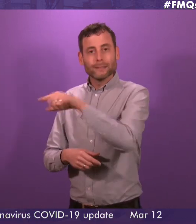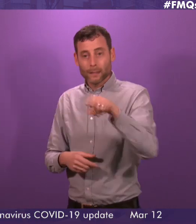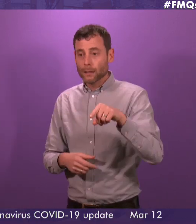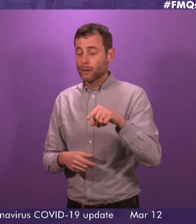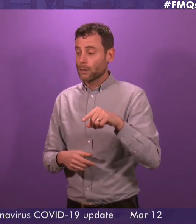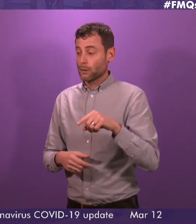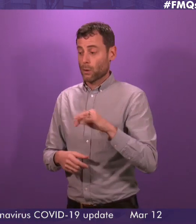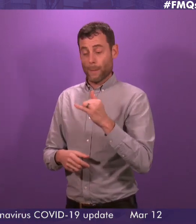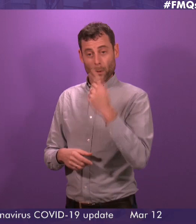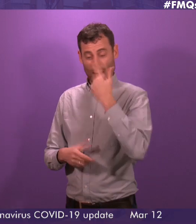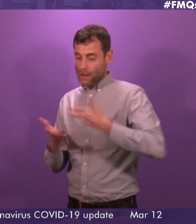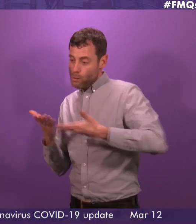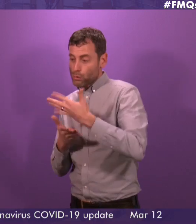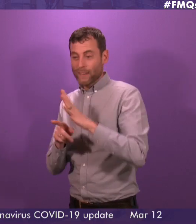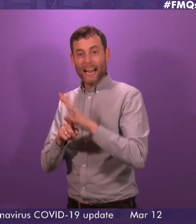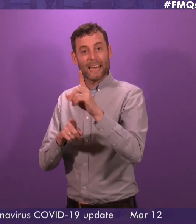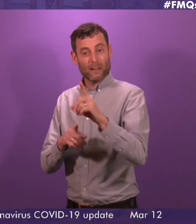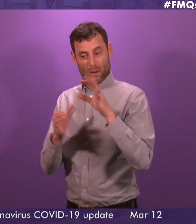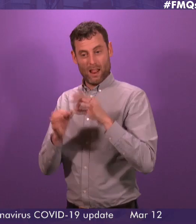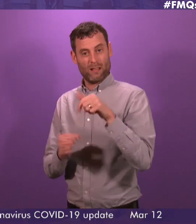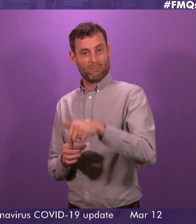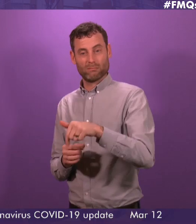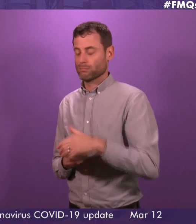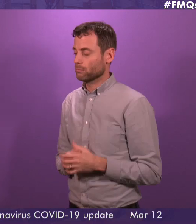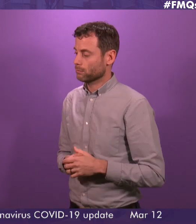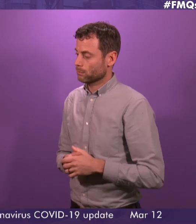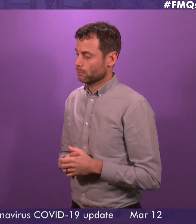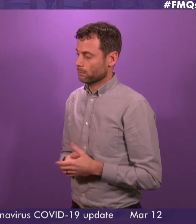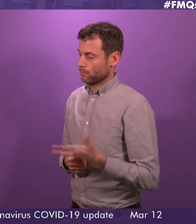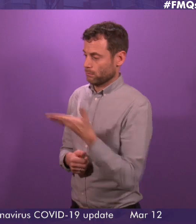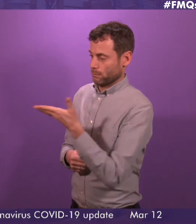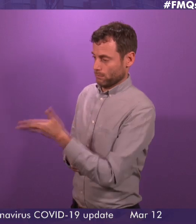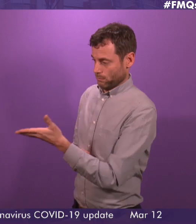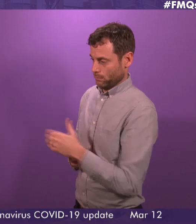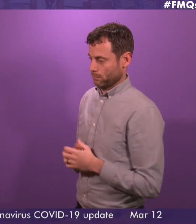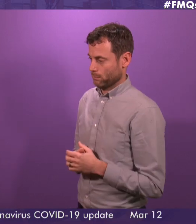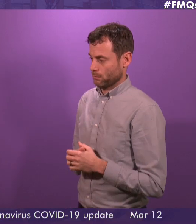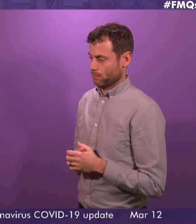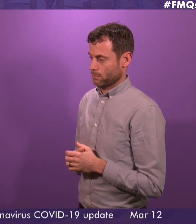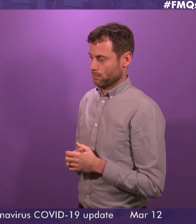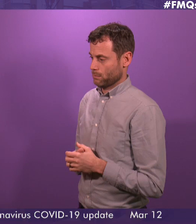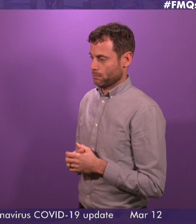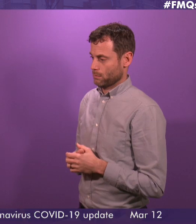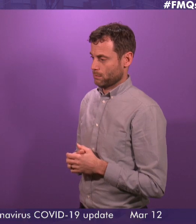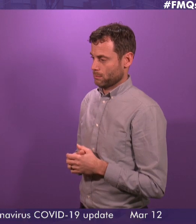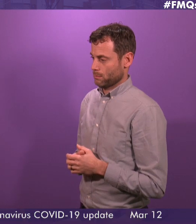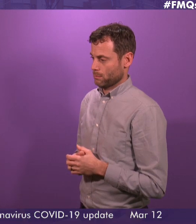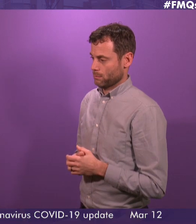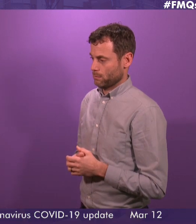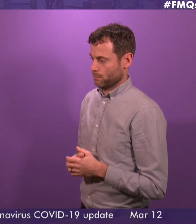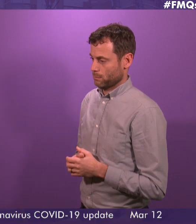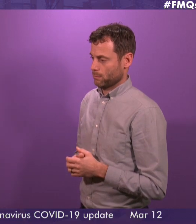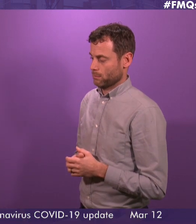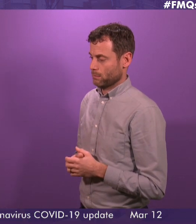have next week, as we have done before. Thank you. Ruth Maguire, to be followed by Brian Whittle. Presiding Officer, can the